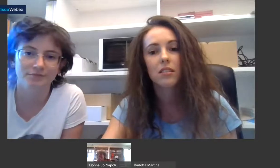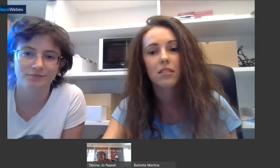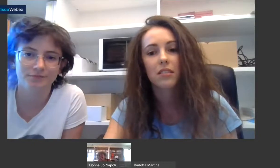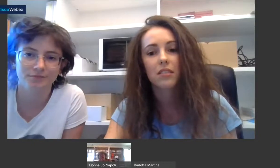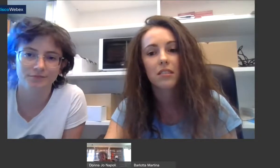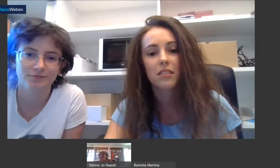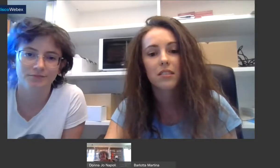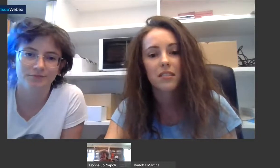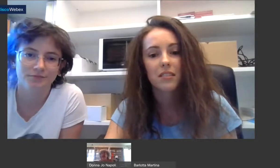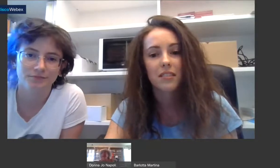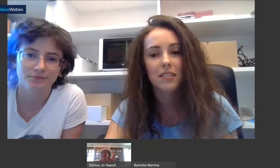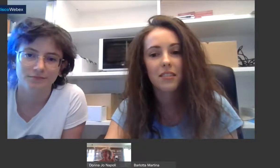Yeah,